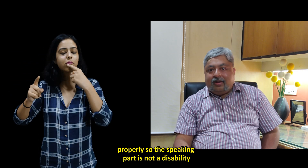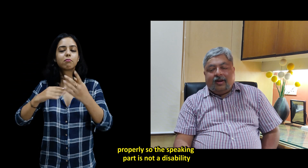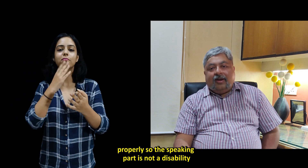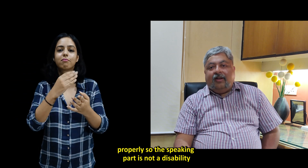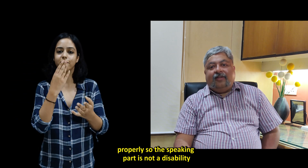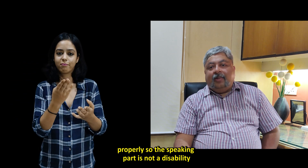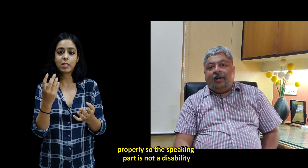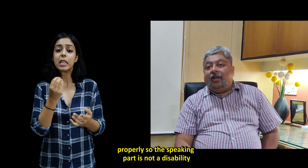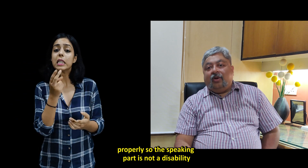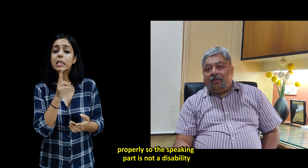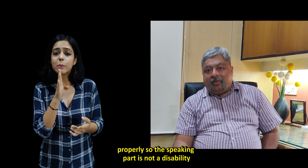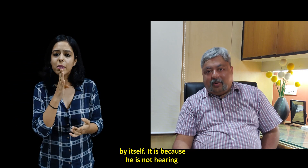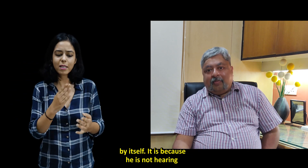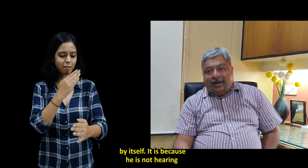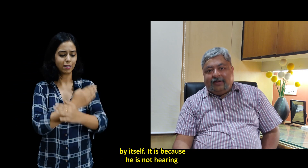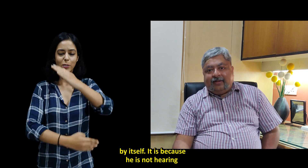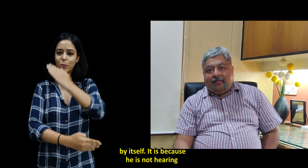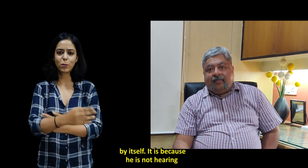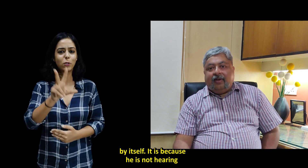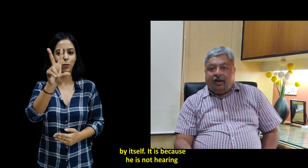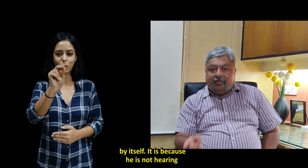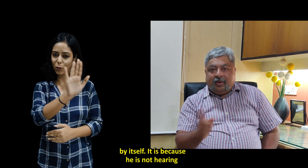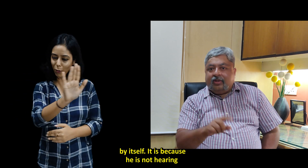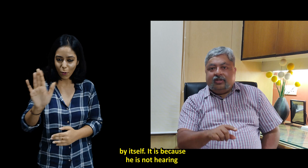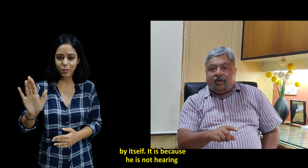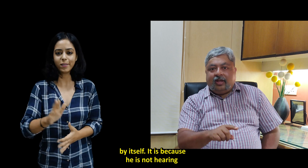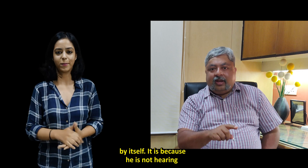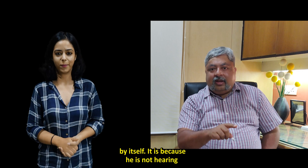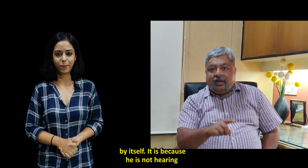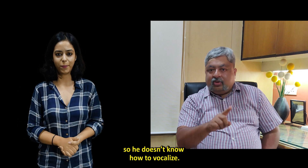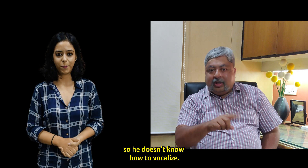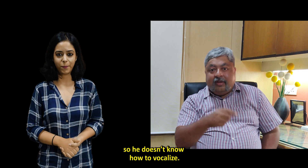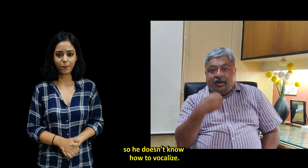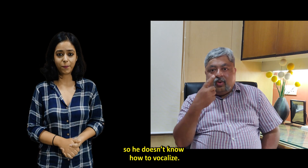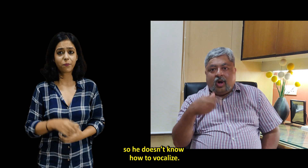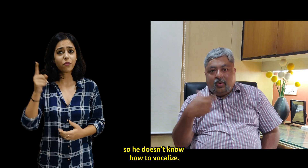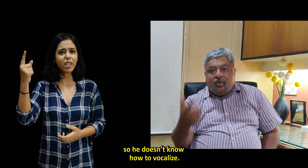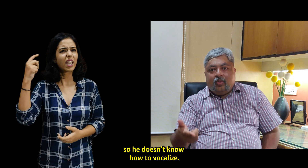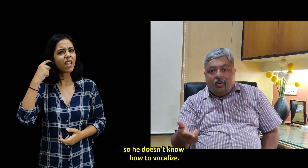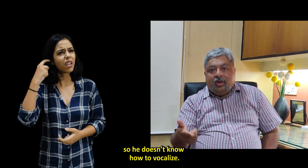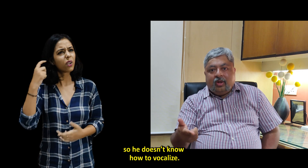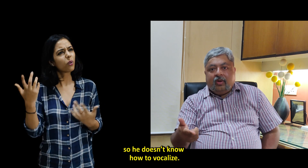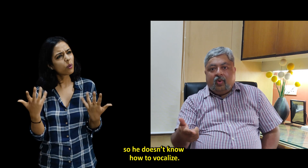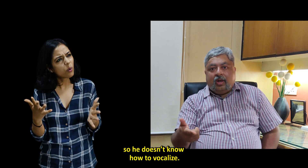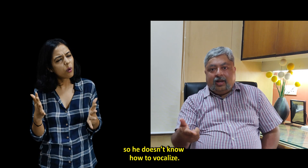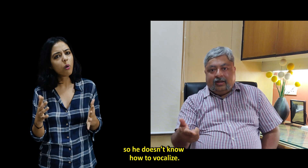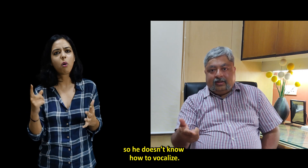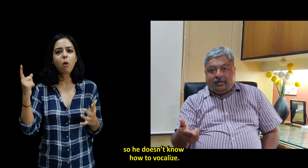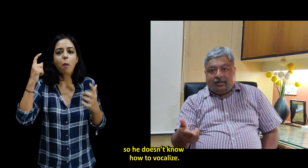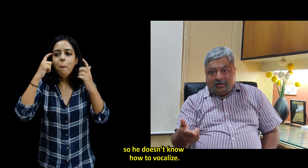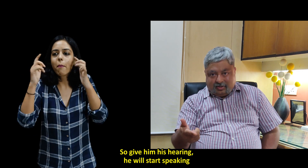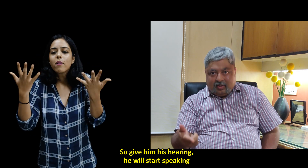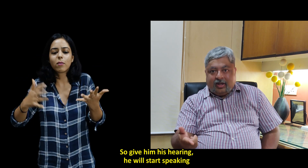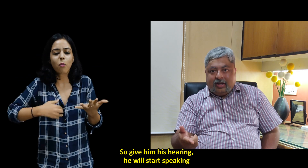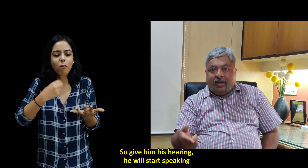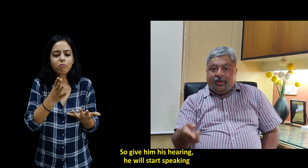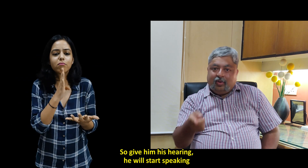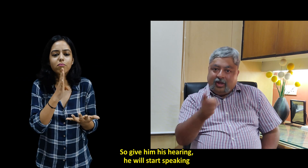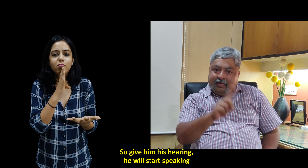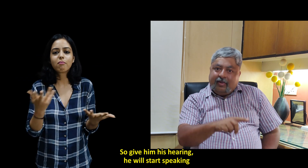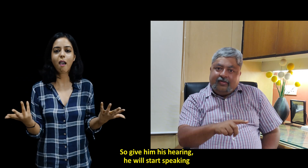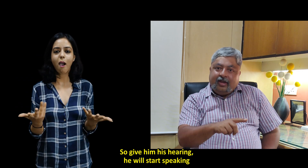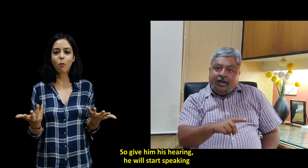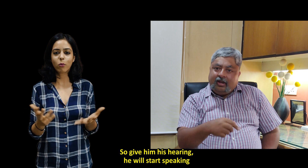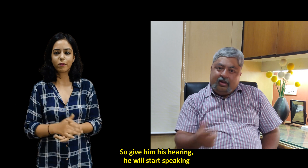is not a disability by itself it is because he's not hearing so he doesn't know how to vocalize okay